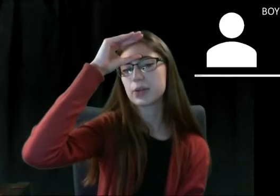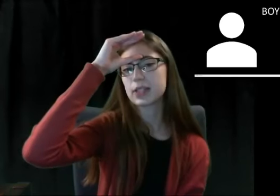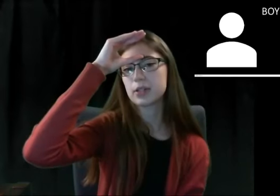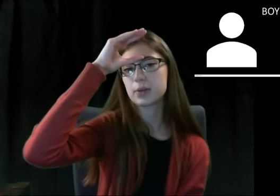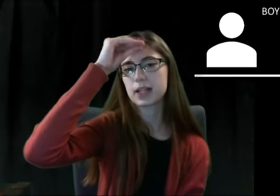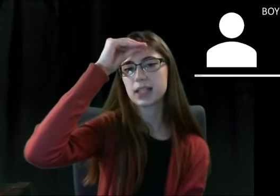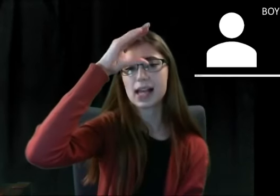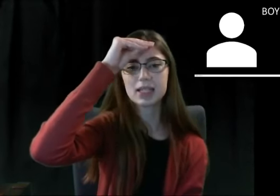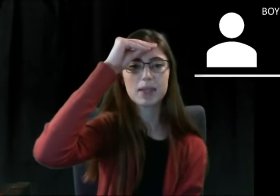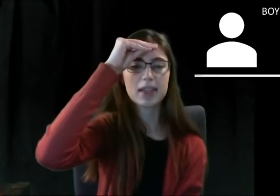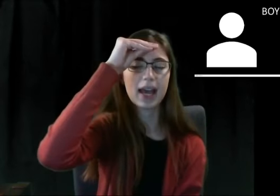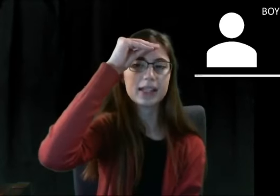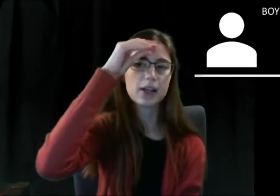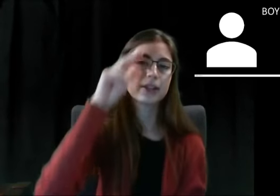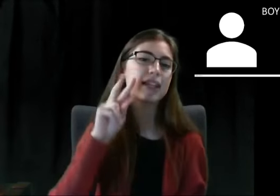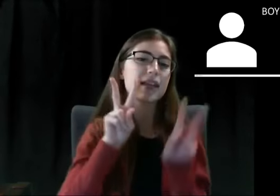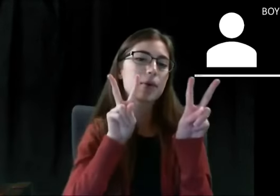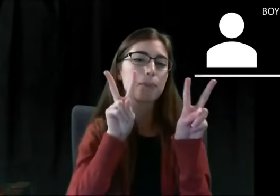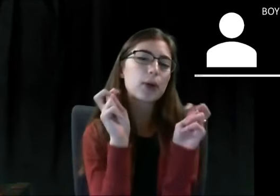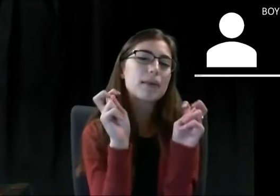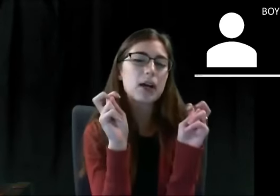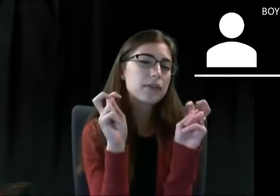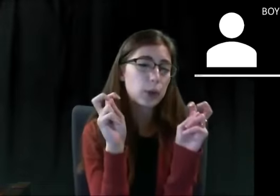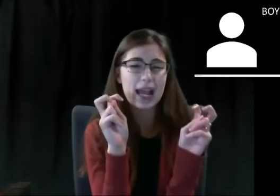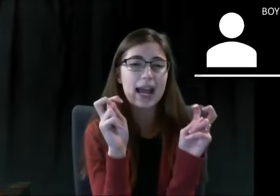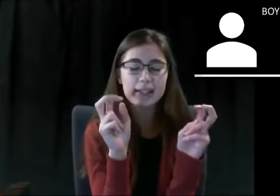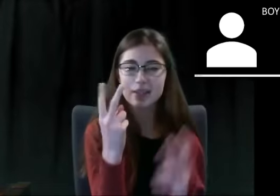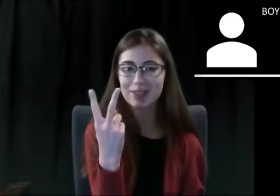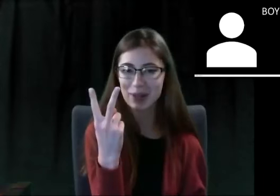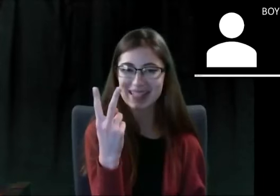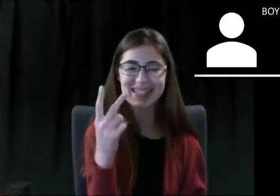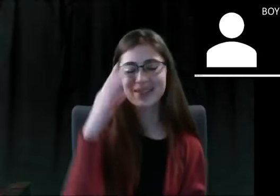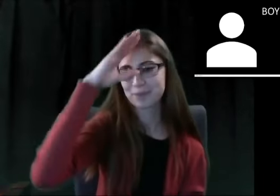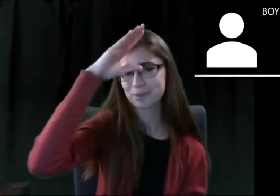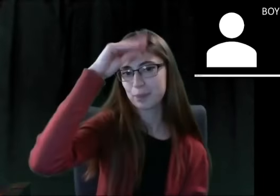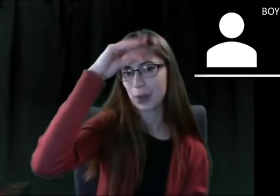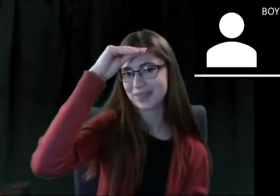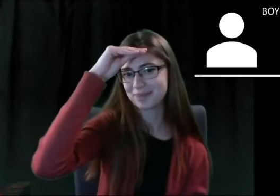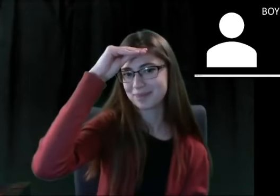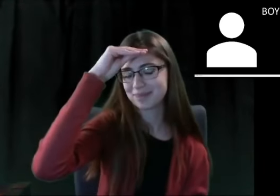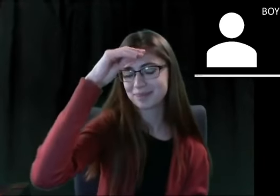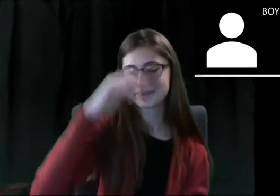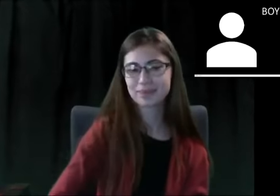to clasp that on the brim of your hat twice. Boy.